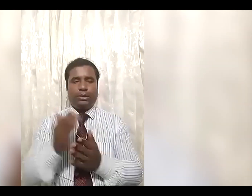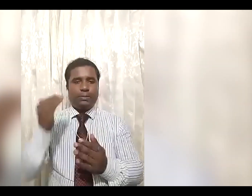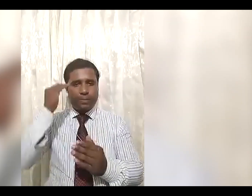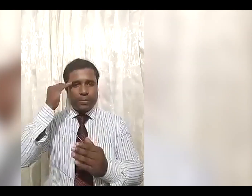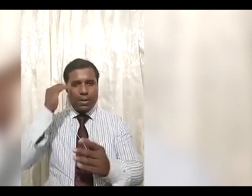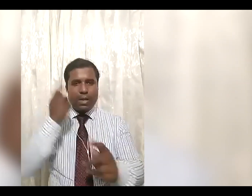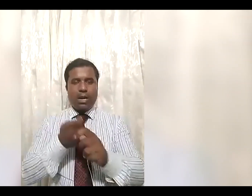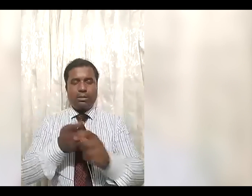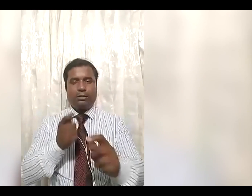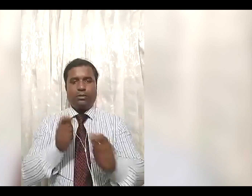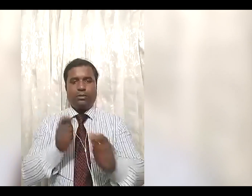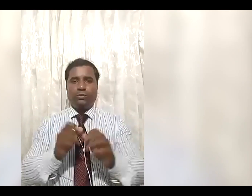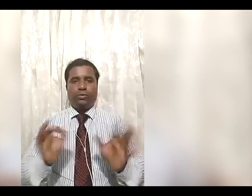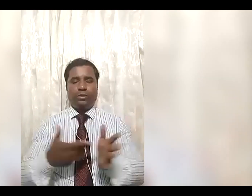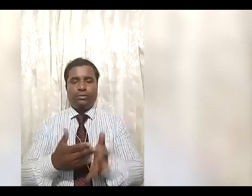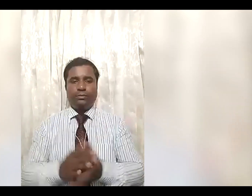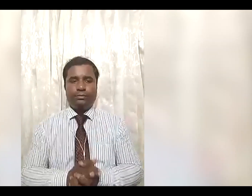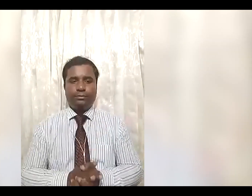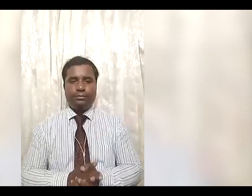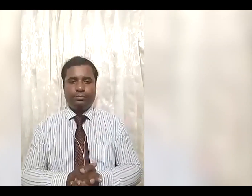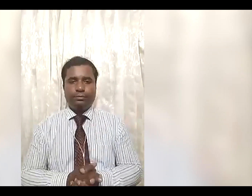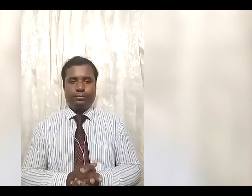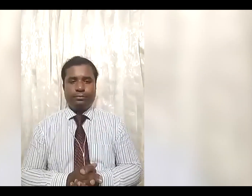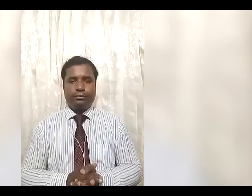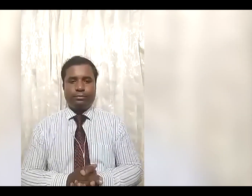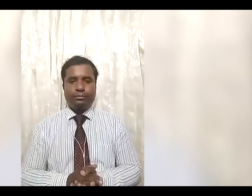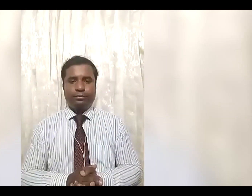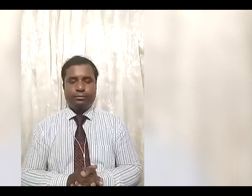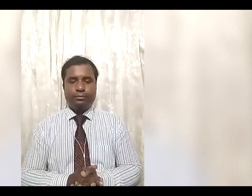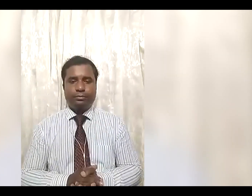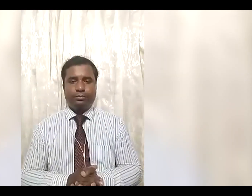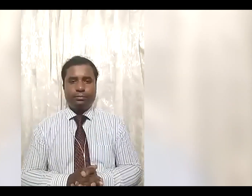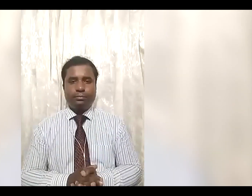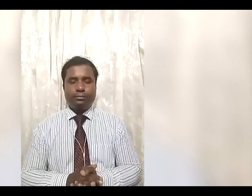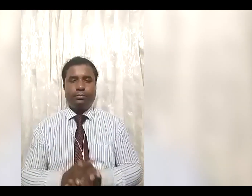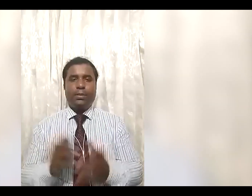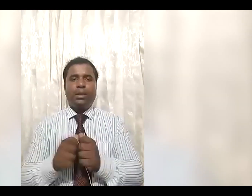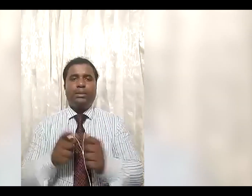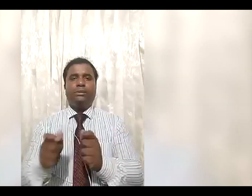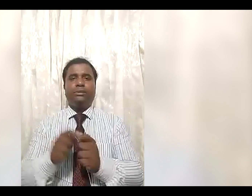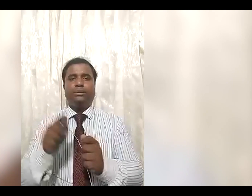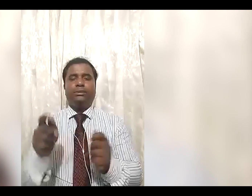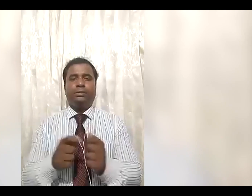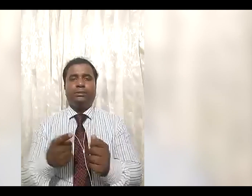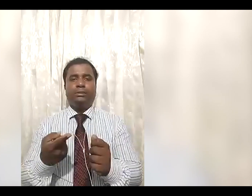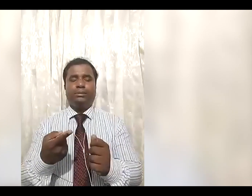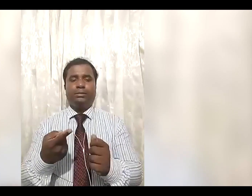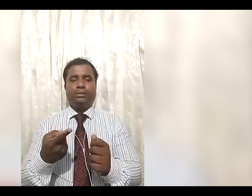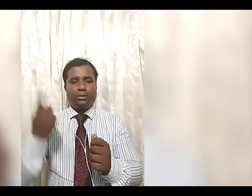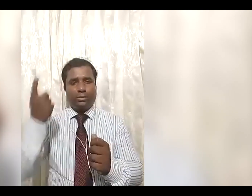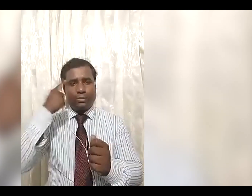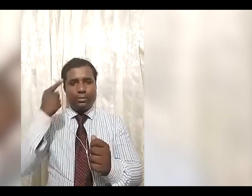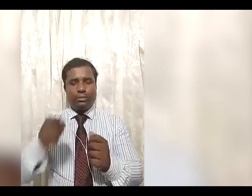So, and we also talked at length about how we can get voter participation. I was looking at it slightly differently, in addition